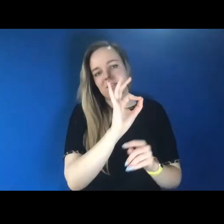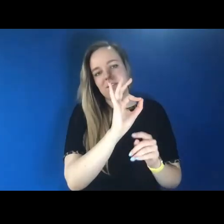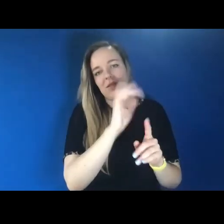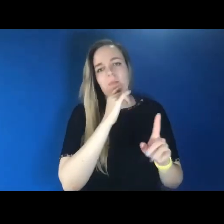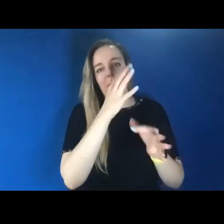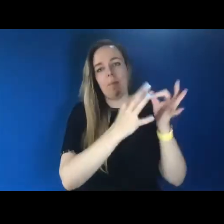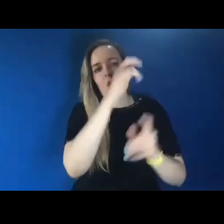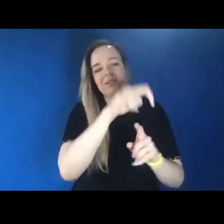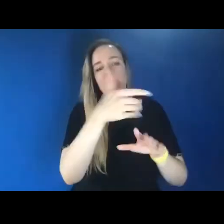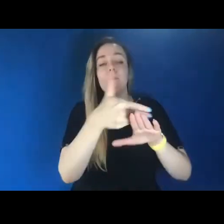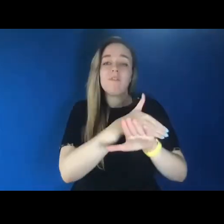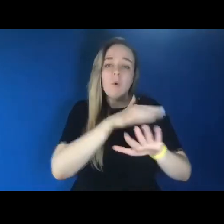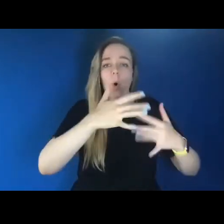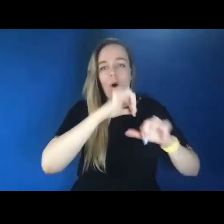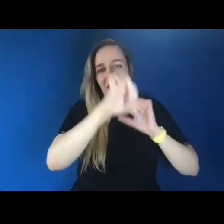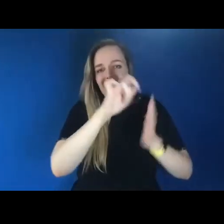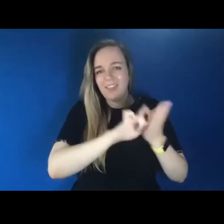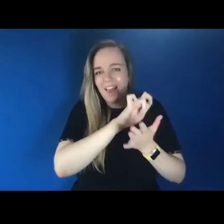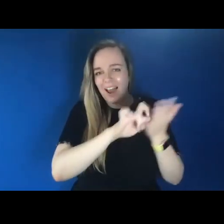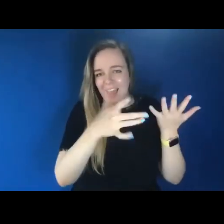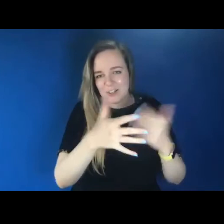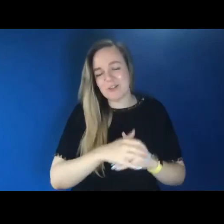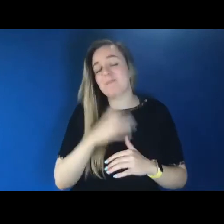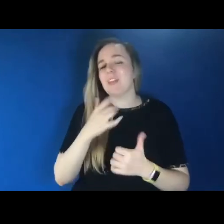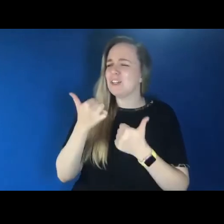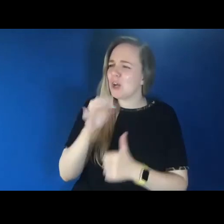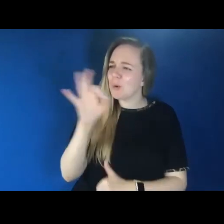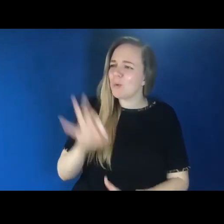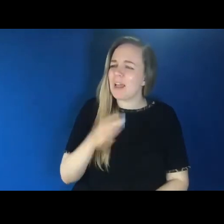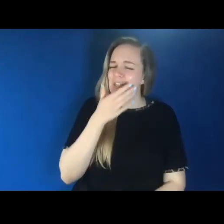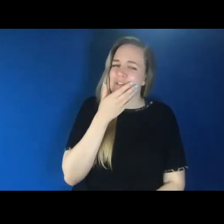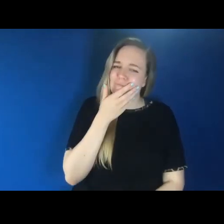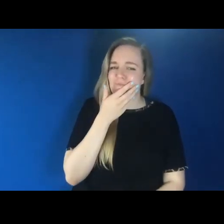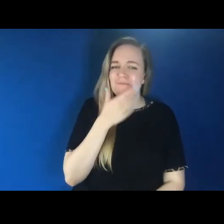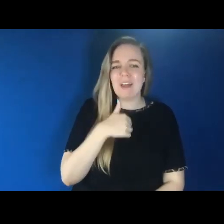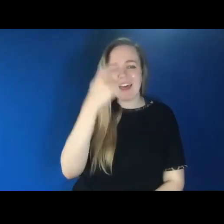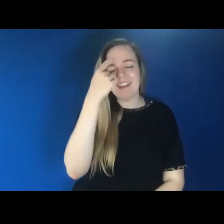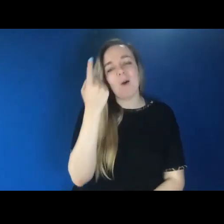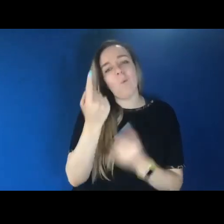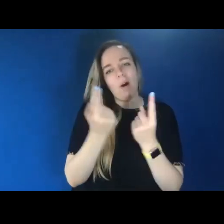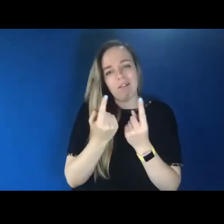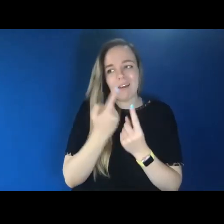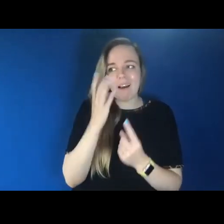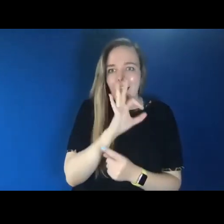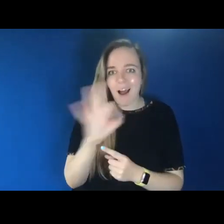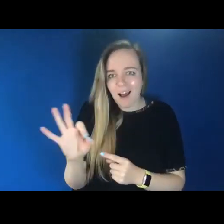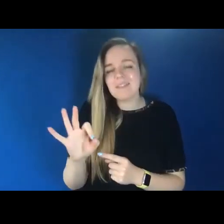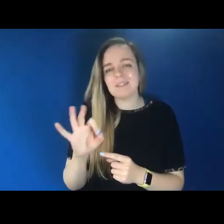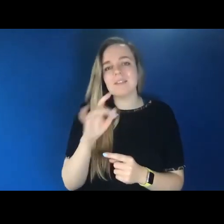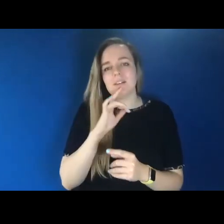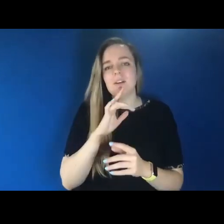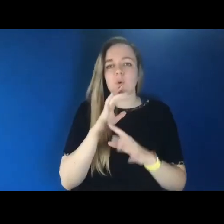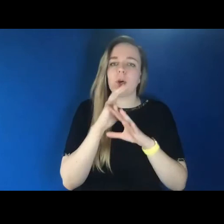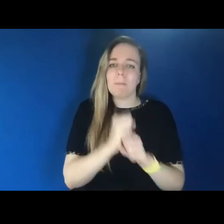politicians before or after the election? It's a good question. I think the one thing I would ask is, will you commit to a Green New Deal?